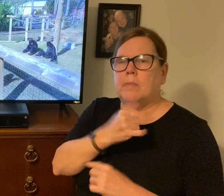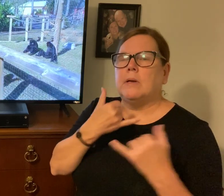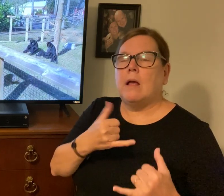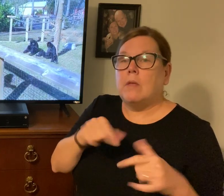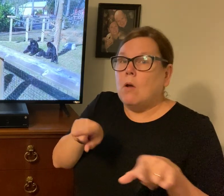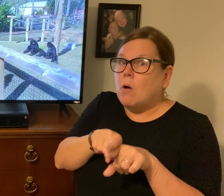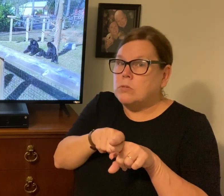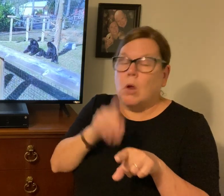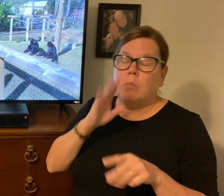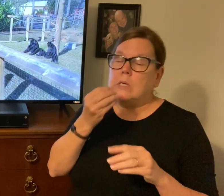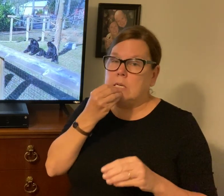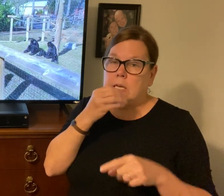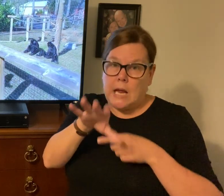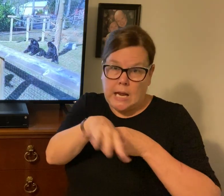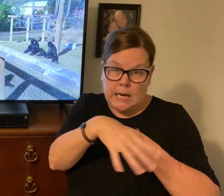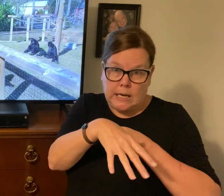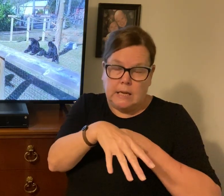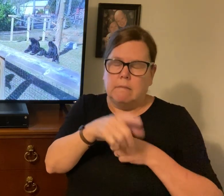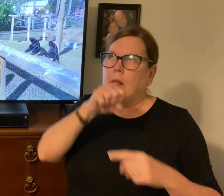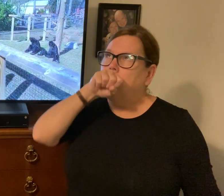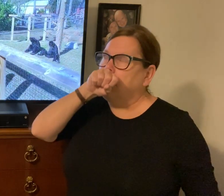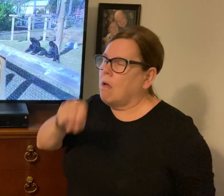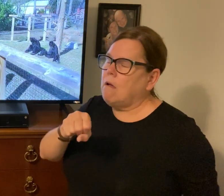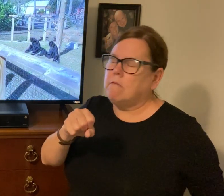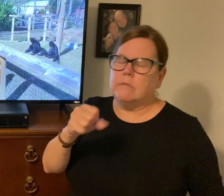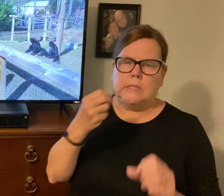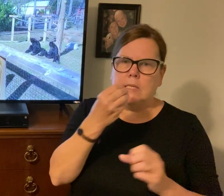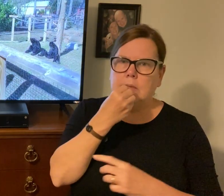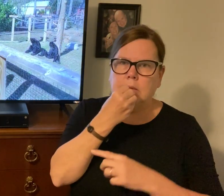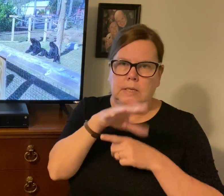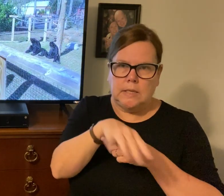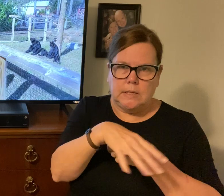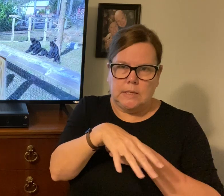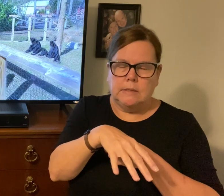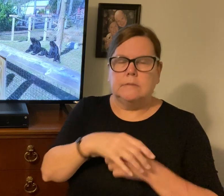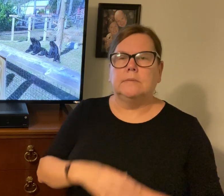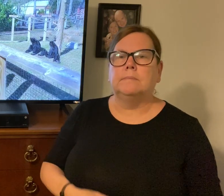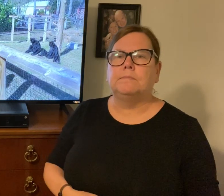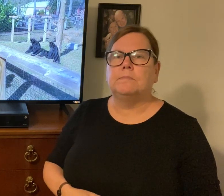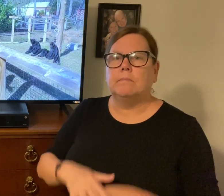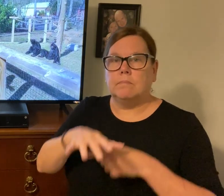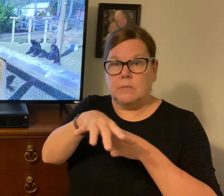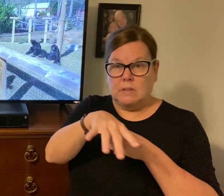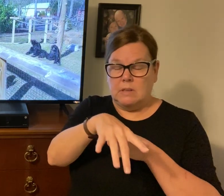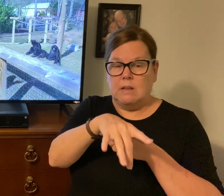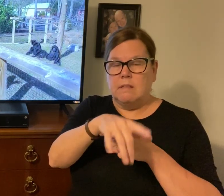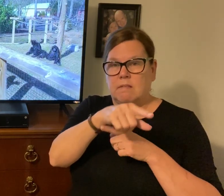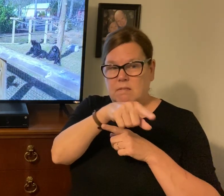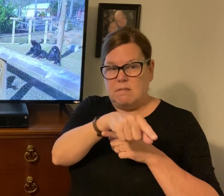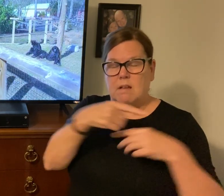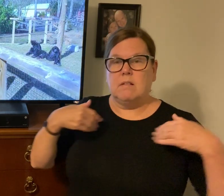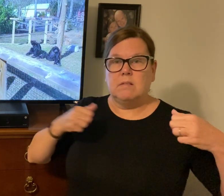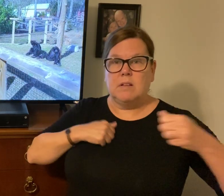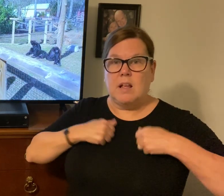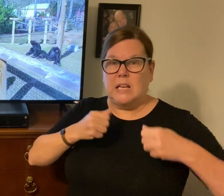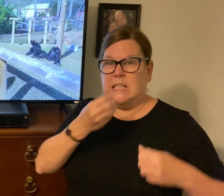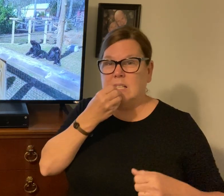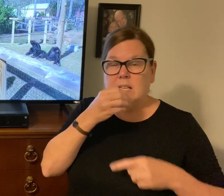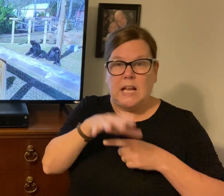eat leaves. And if you're a leaf eater, the fun word that I'm going to teach you is folivore. So folivores eat leaves and frugivores